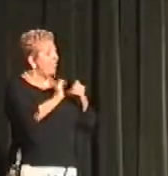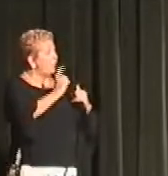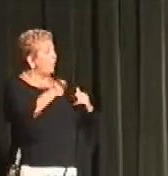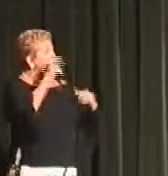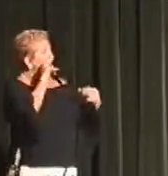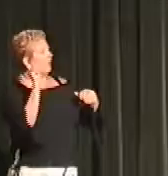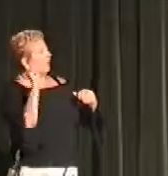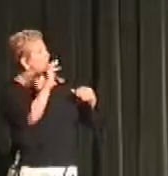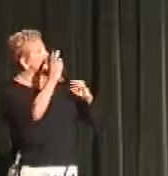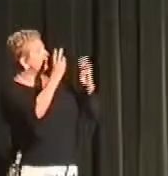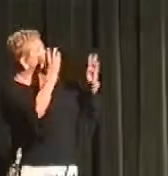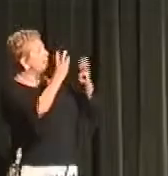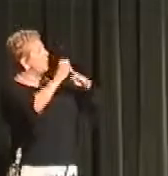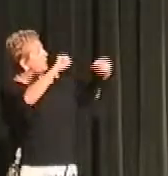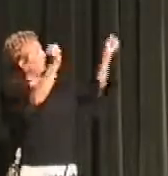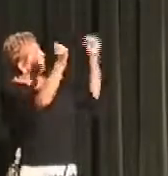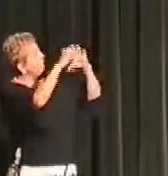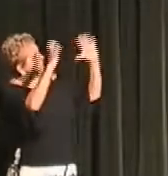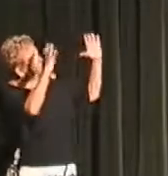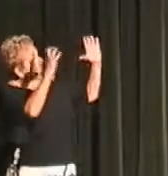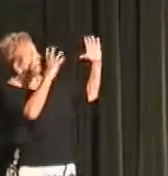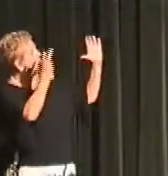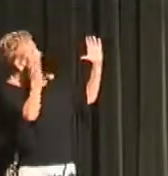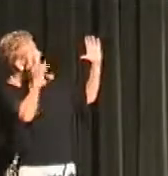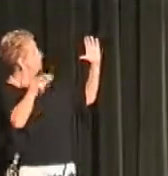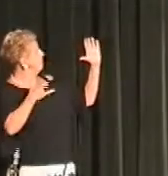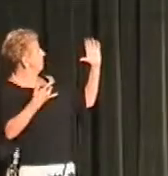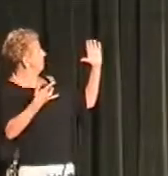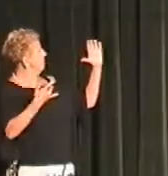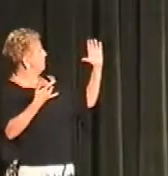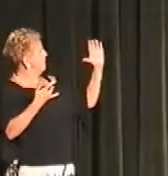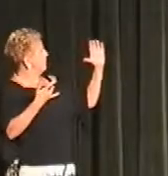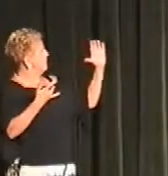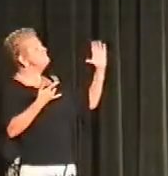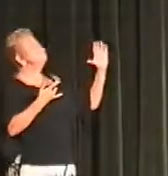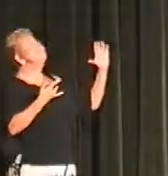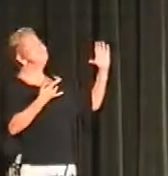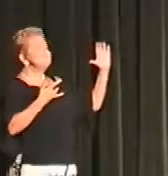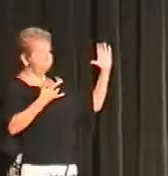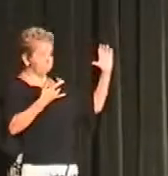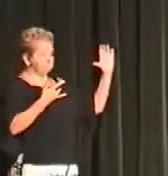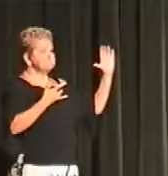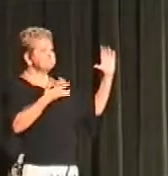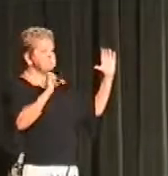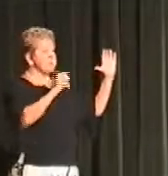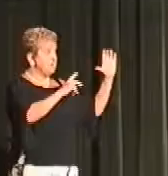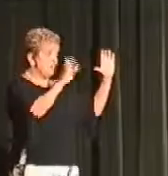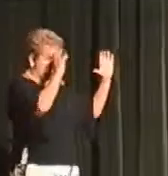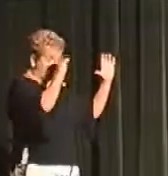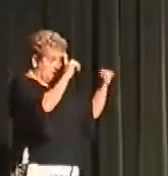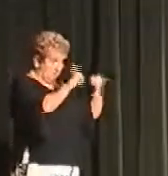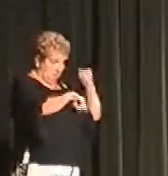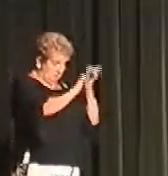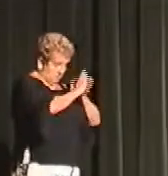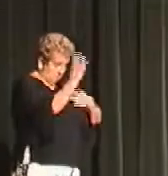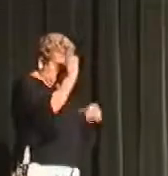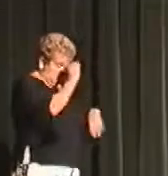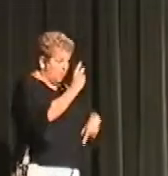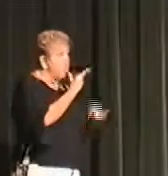the only option for me was to be a tough broad. And so I spent all my time before coming to the program of Alcoholics Anonymous,